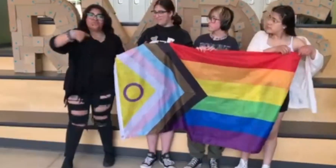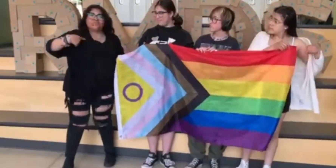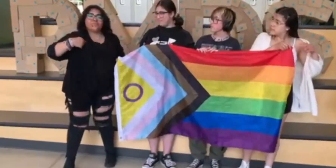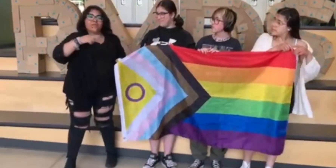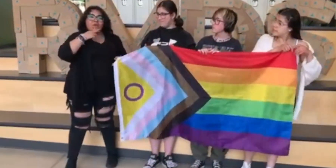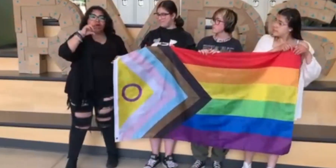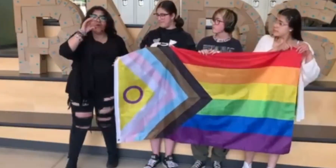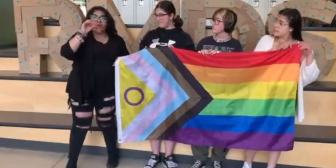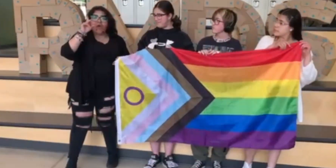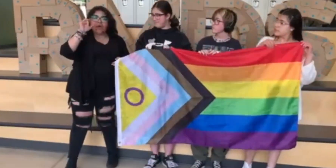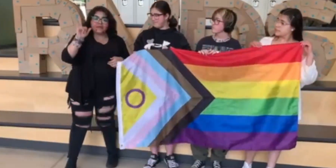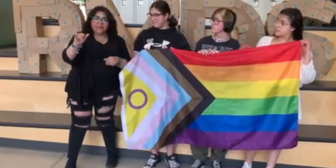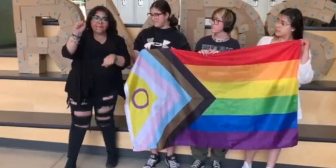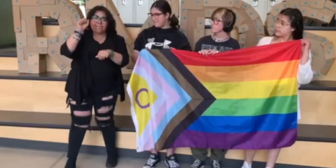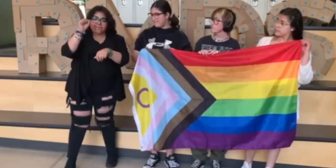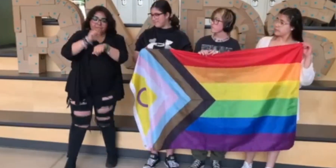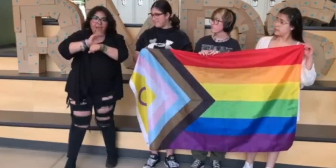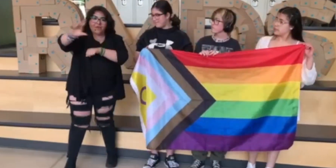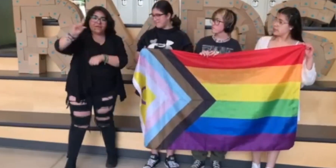We're from the Rocky Mountain Deaf School.